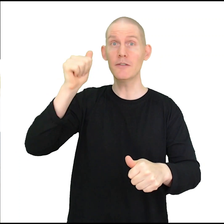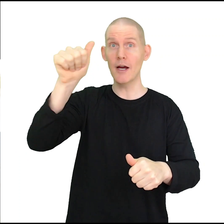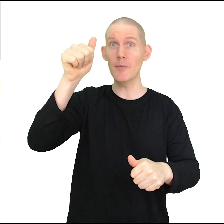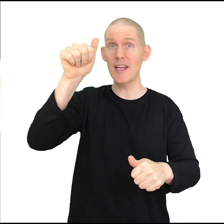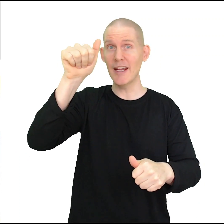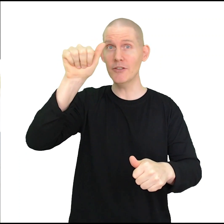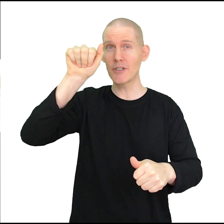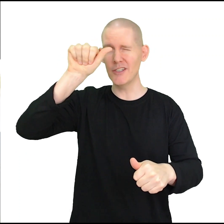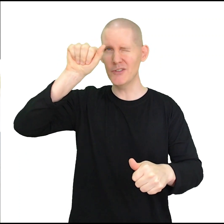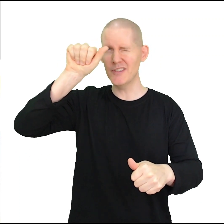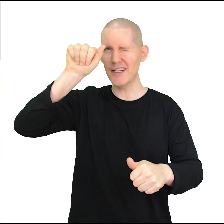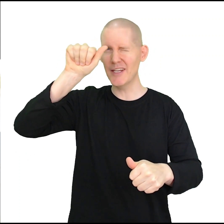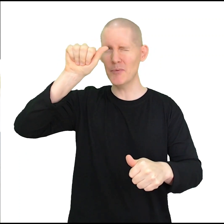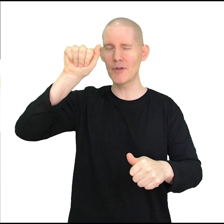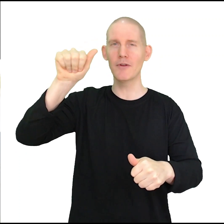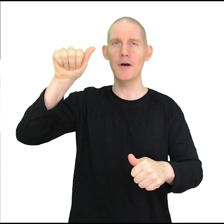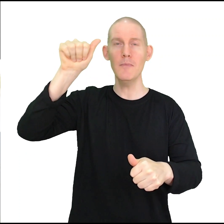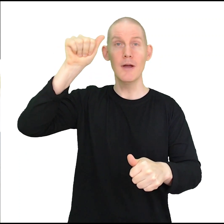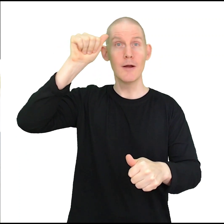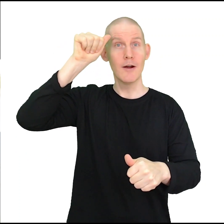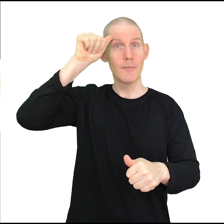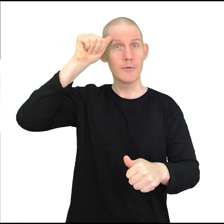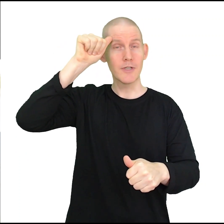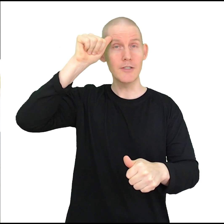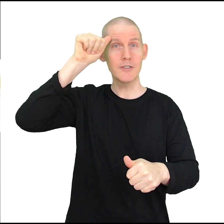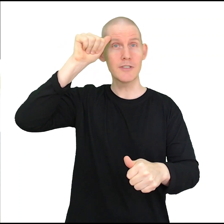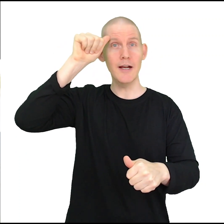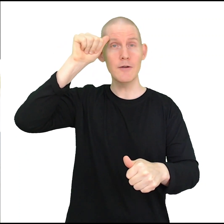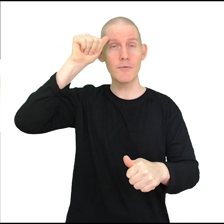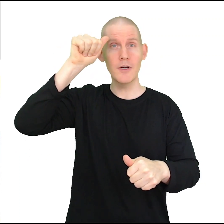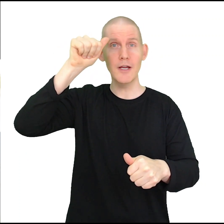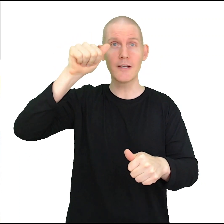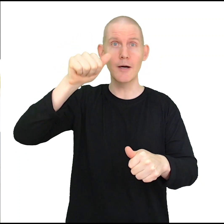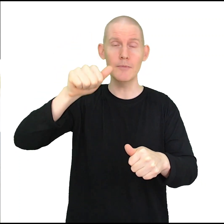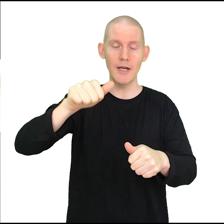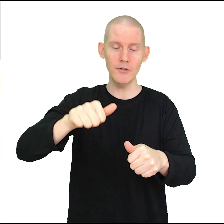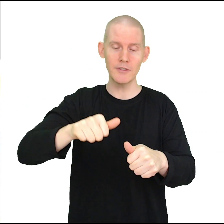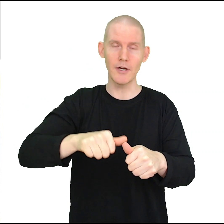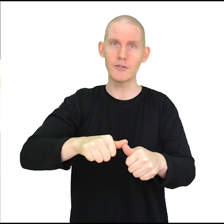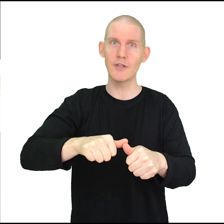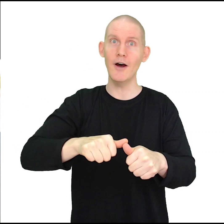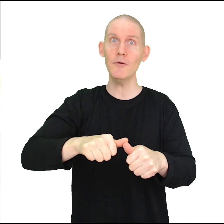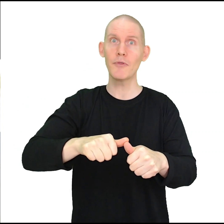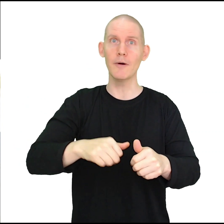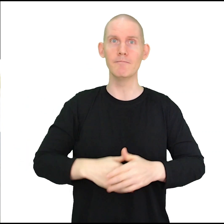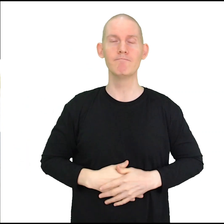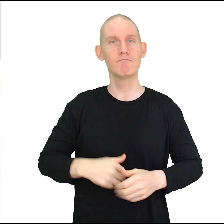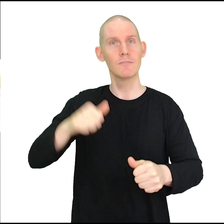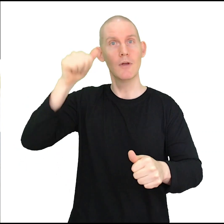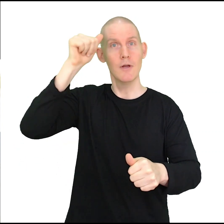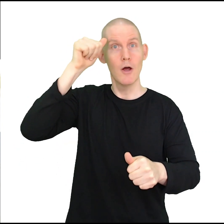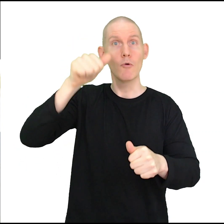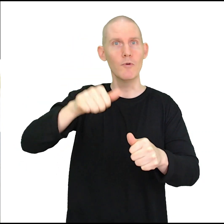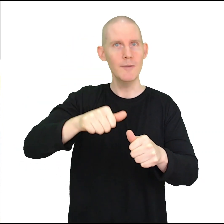Dominant hand, you're going to use that tip of the thumb. Touch the side of your forehead, come down and touch the other thumb.